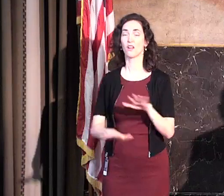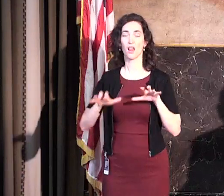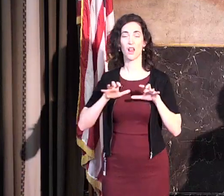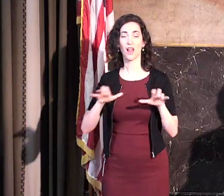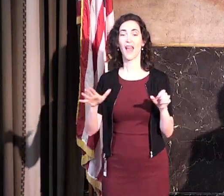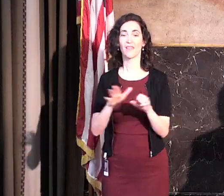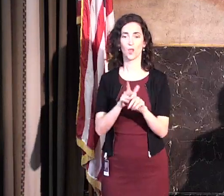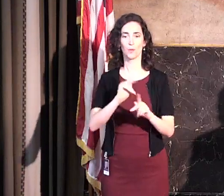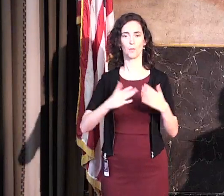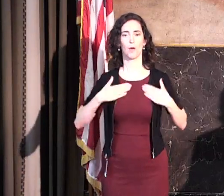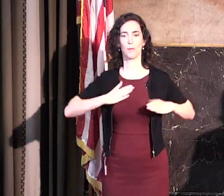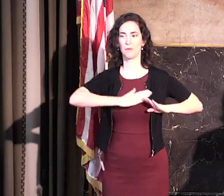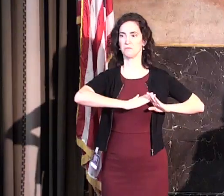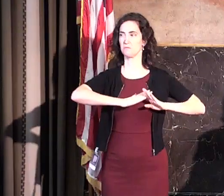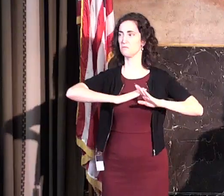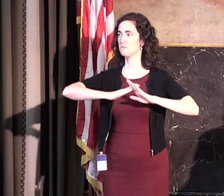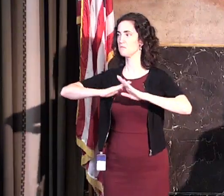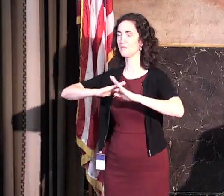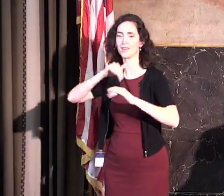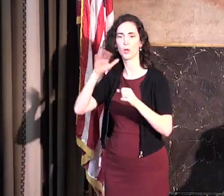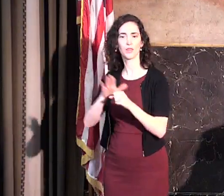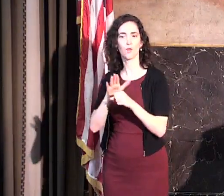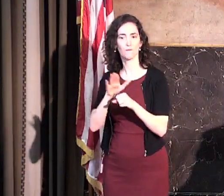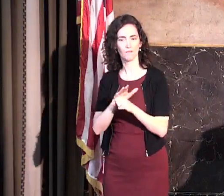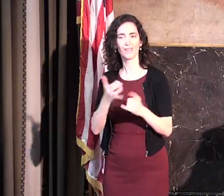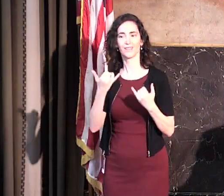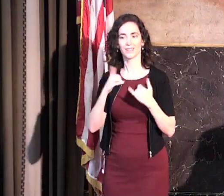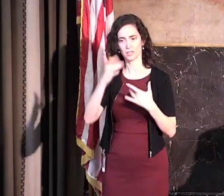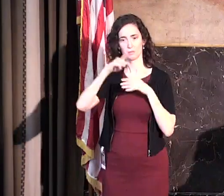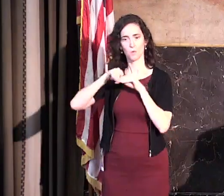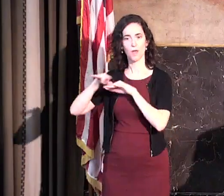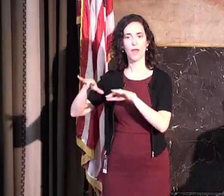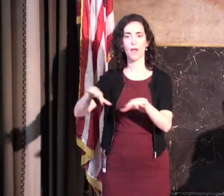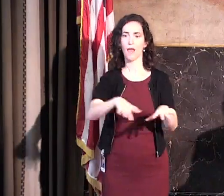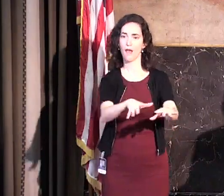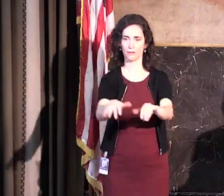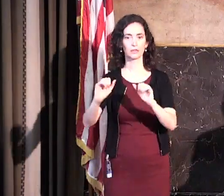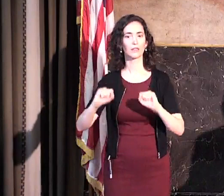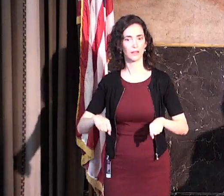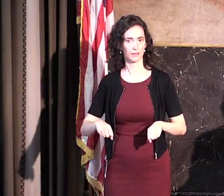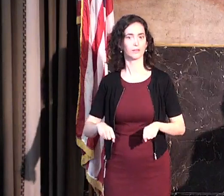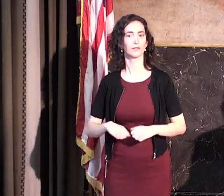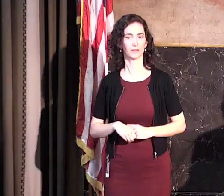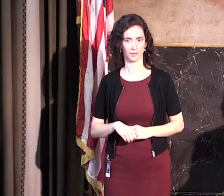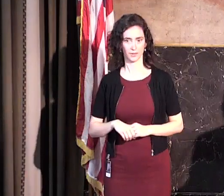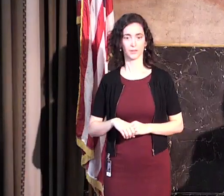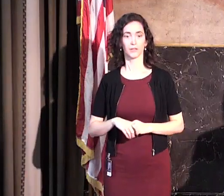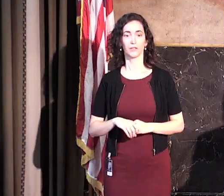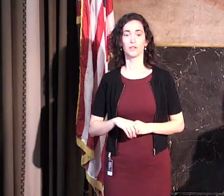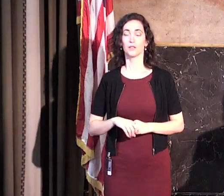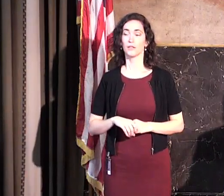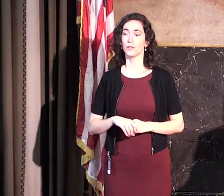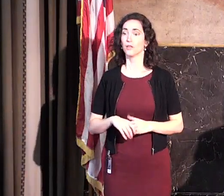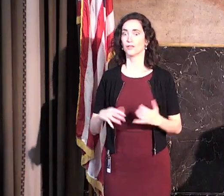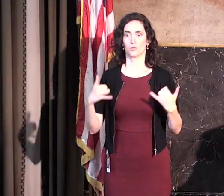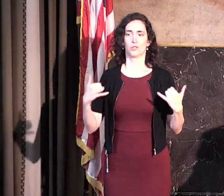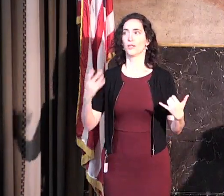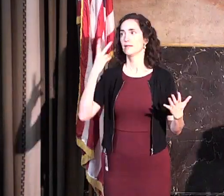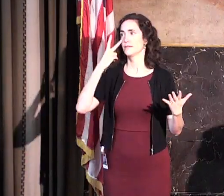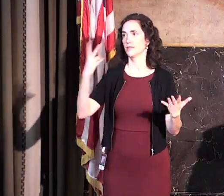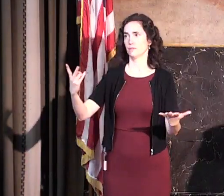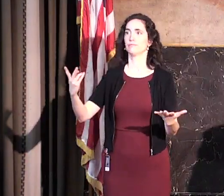various communities that comprise our state to ward off transmission. And that's what we're seeing today.